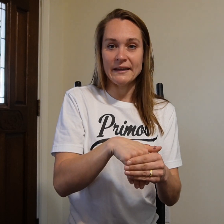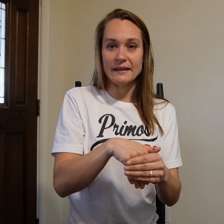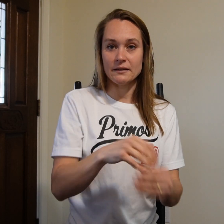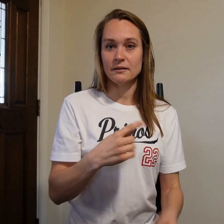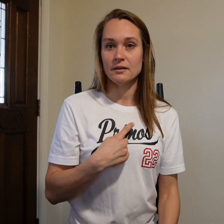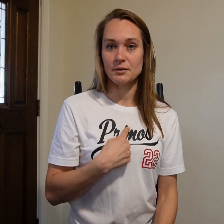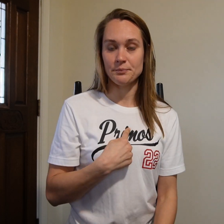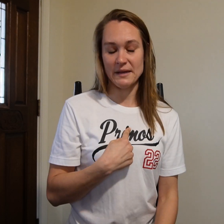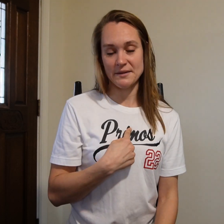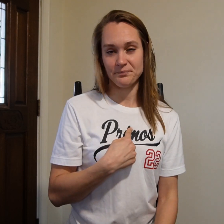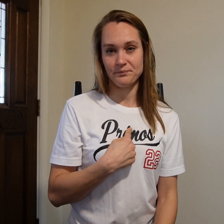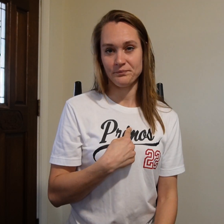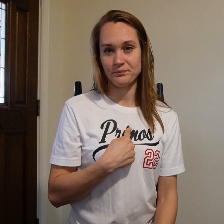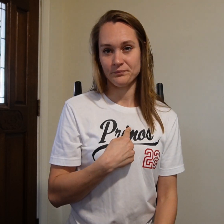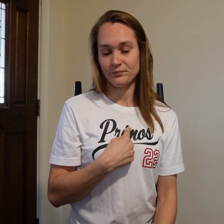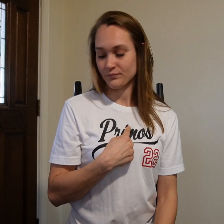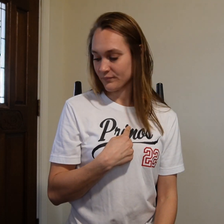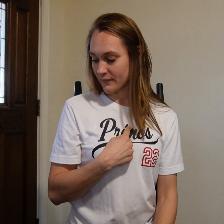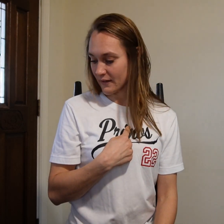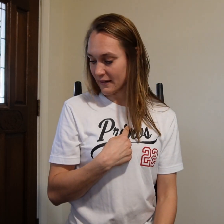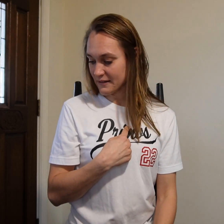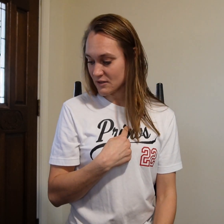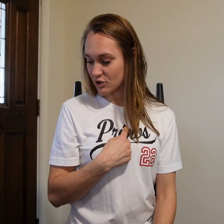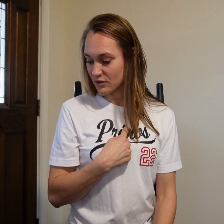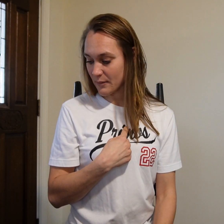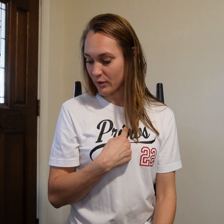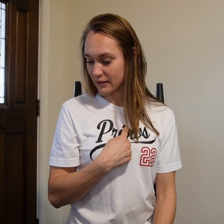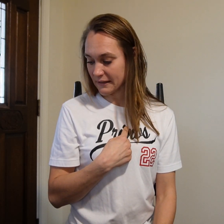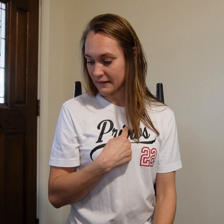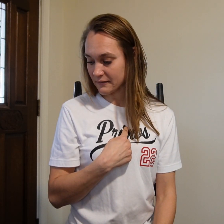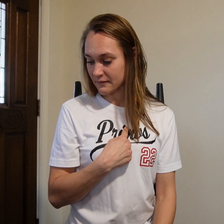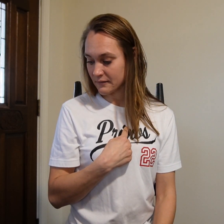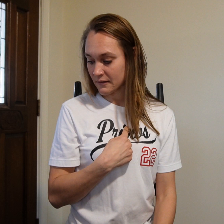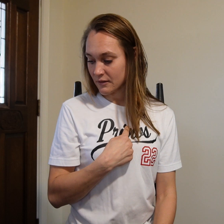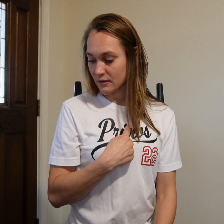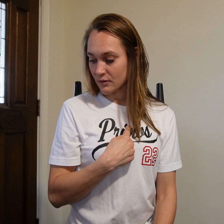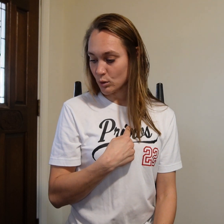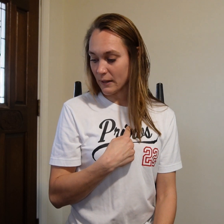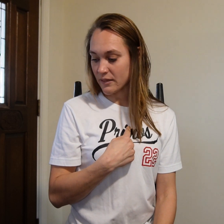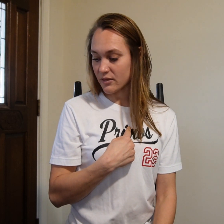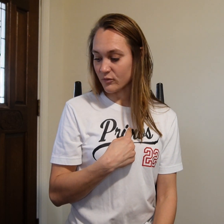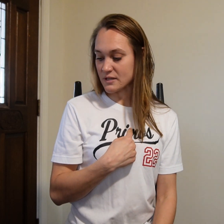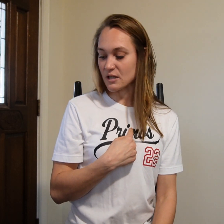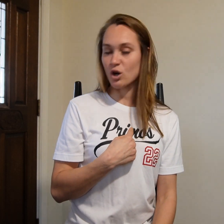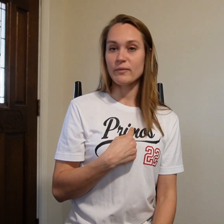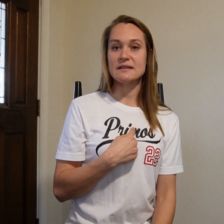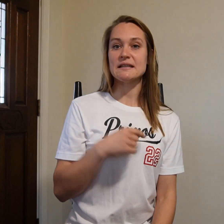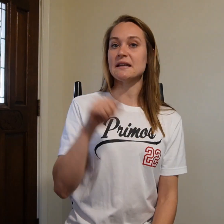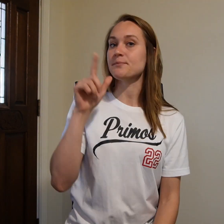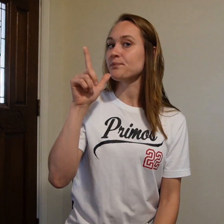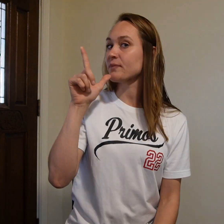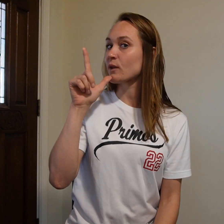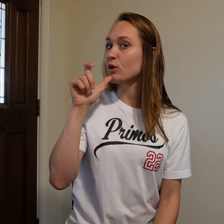In me. Okay, so to do that part again, who am I, the voice that calmed the sea?